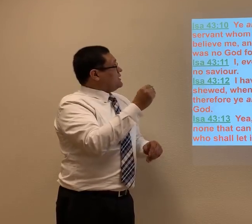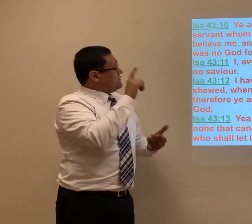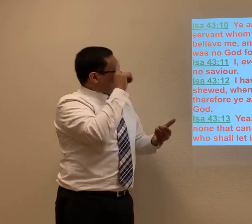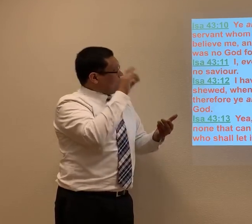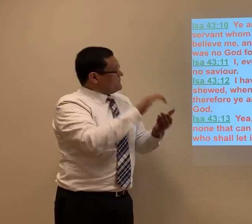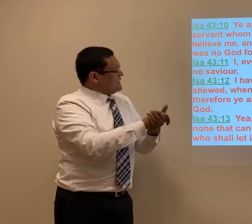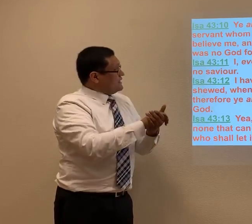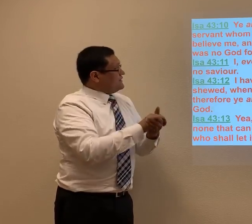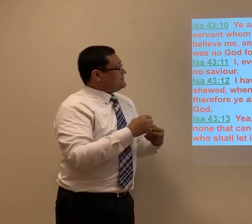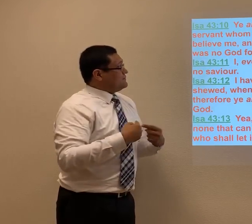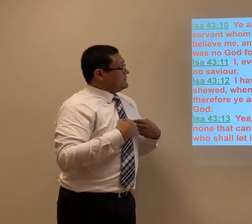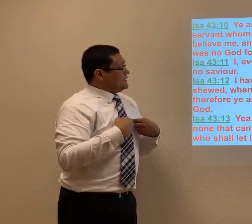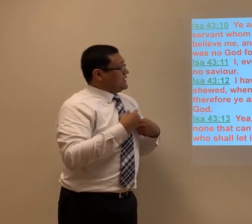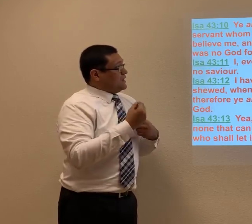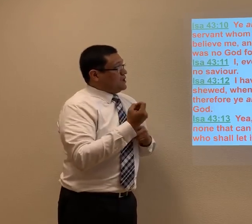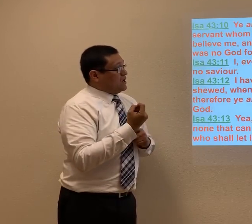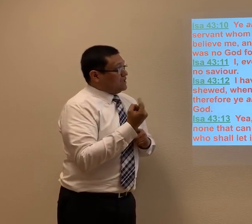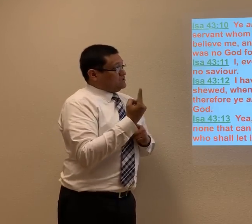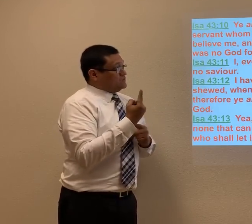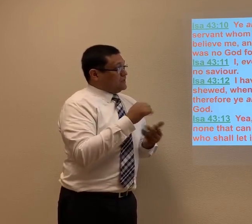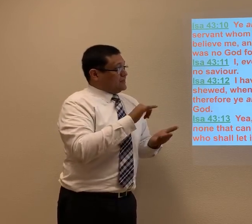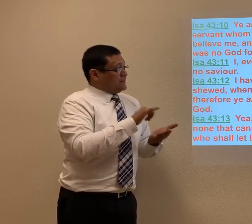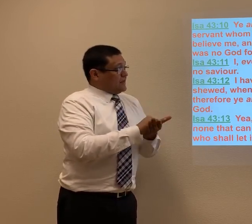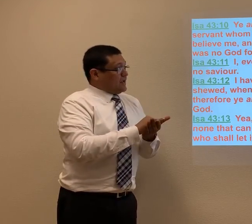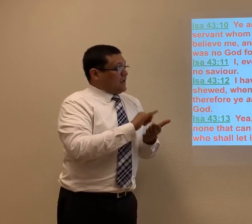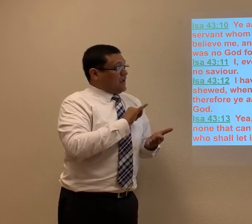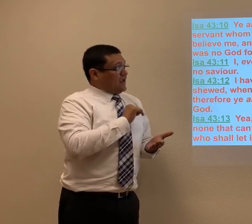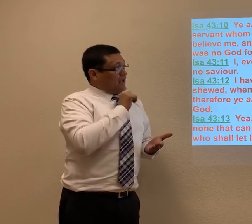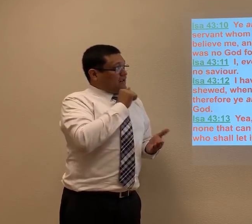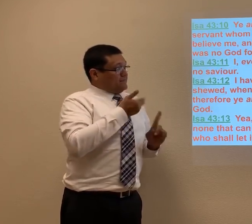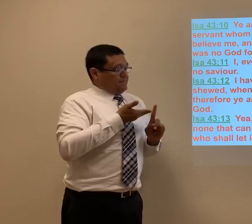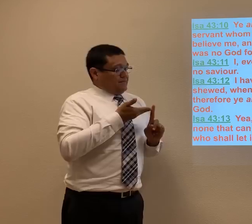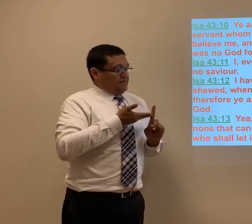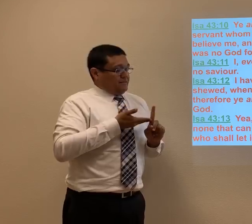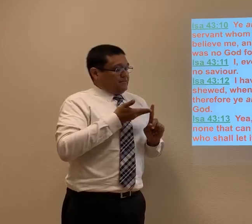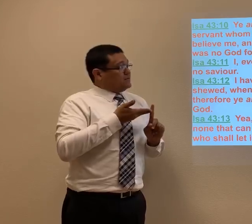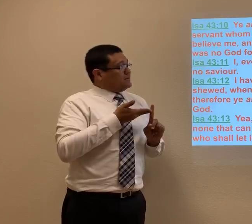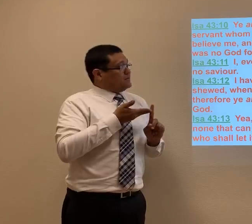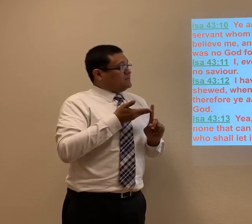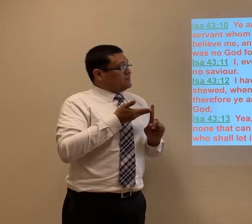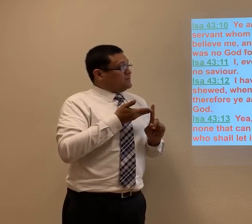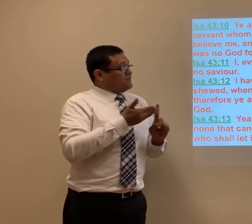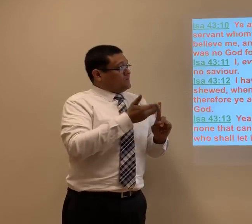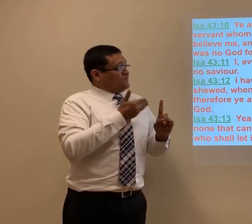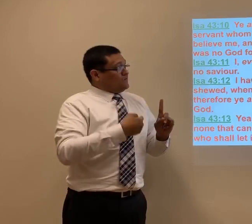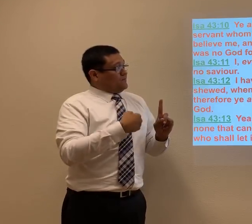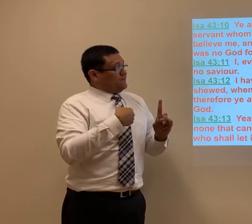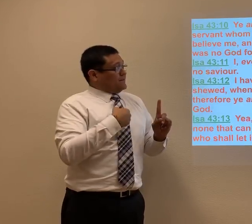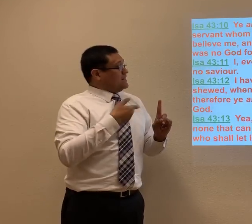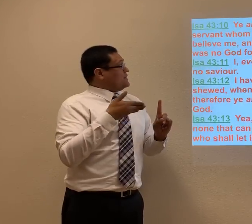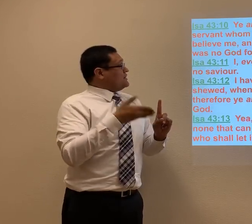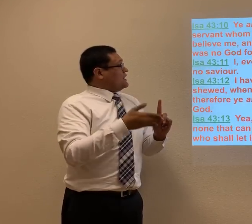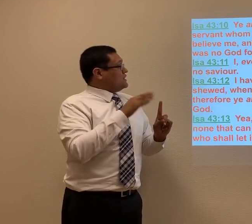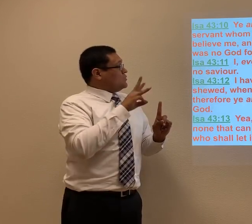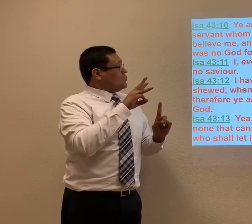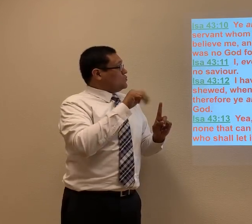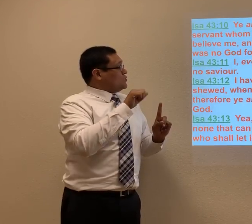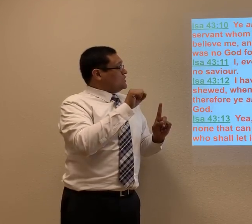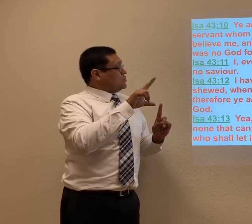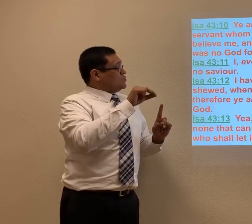know and believe me and understand that I am he. Before me there was